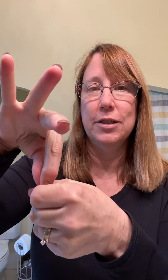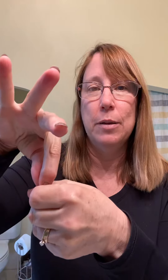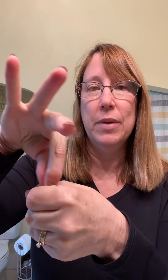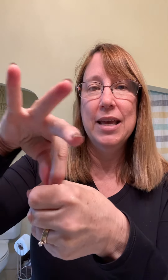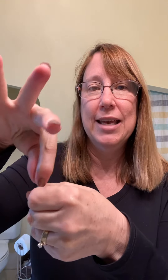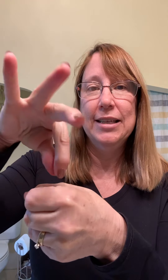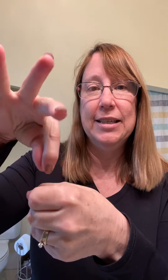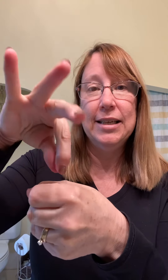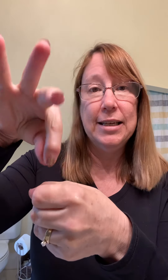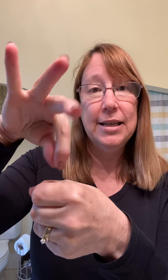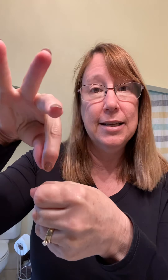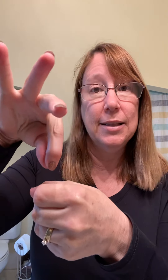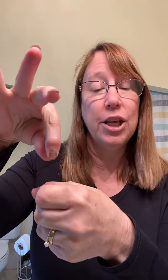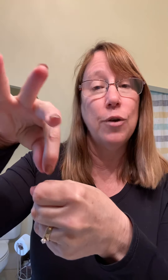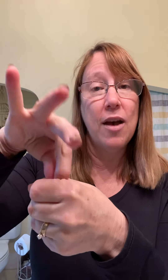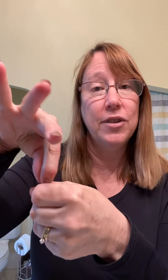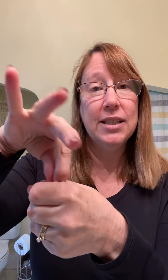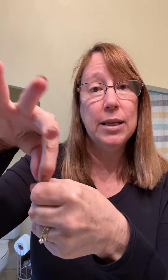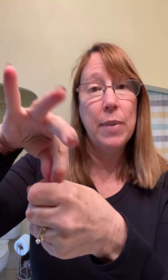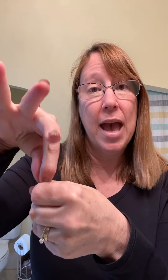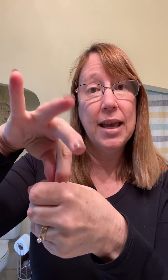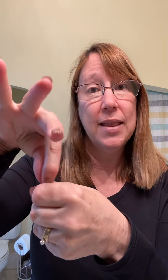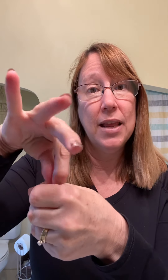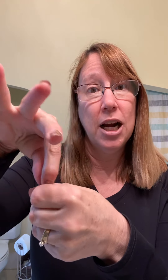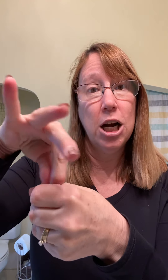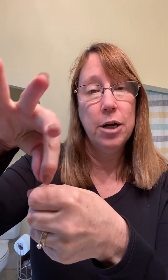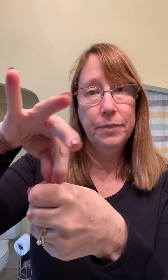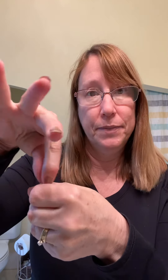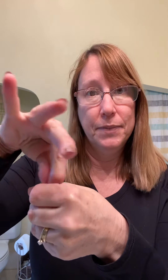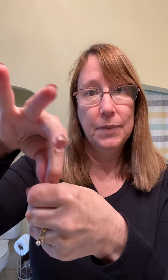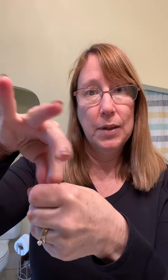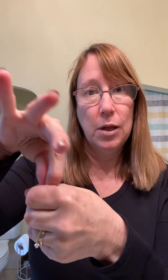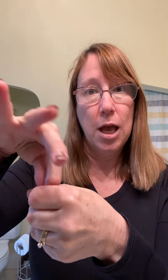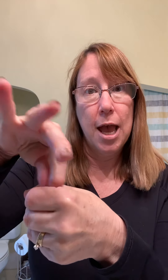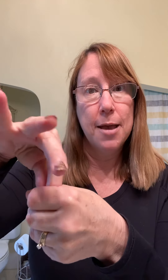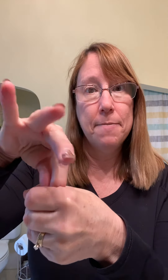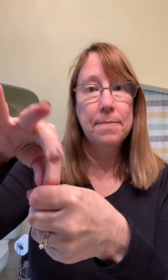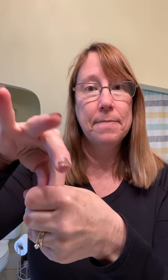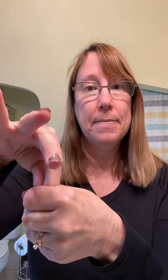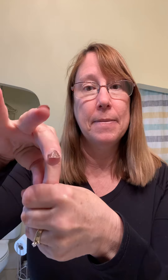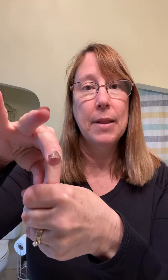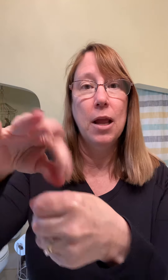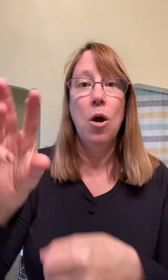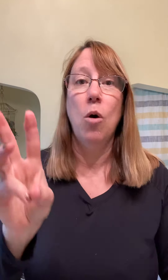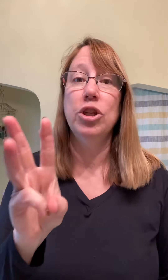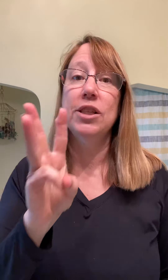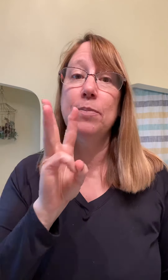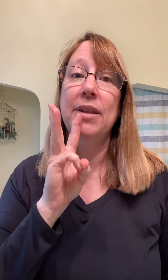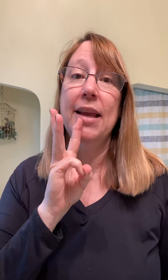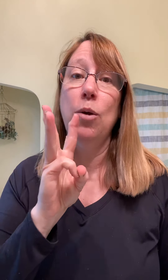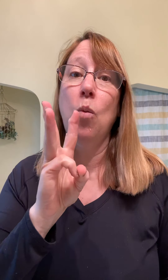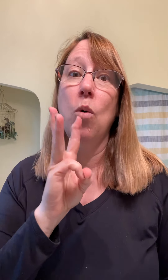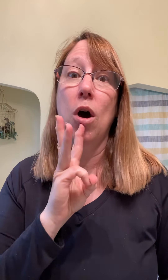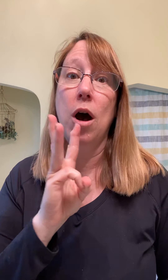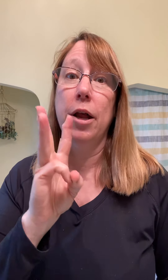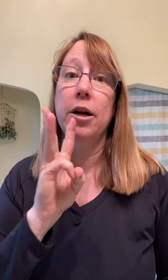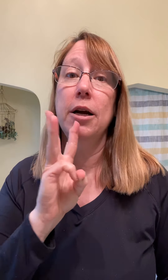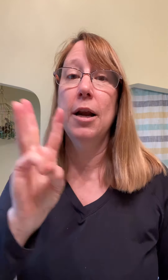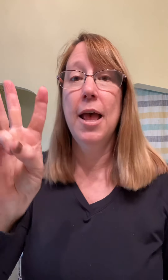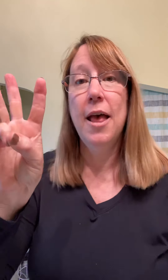some tea, like you have a tea bag in there, okay? Or just plain water.